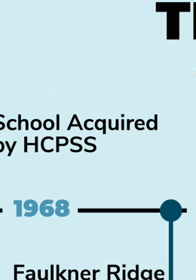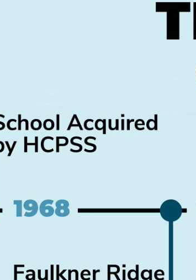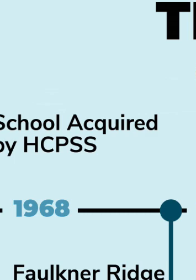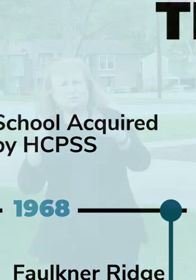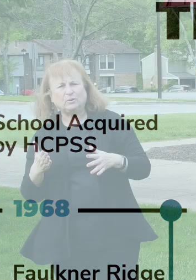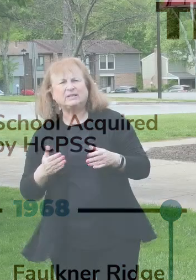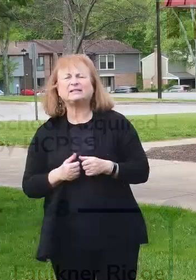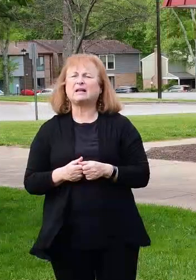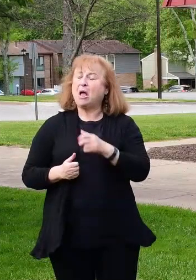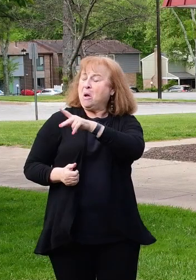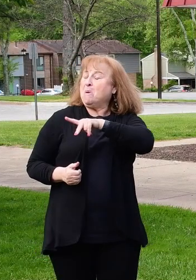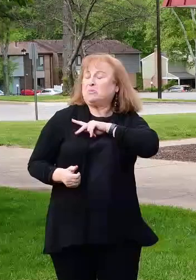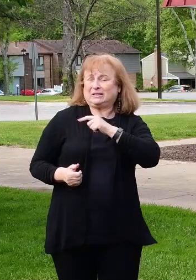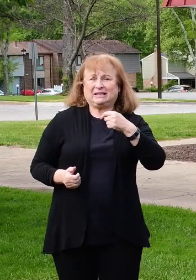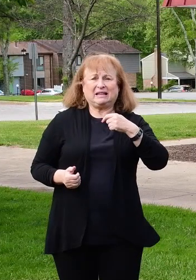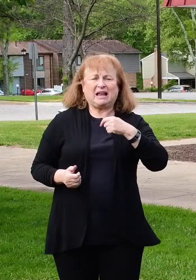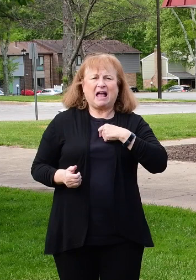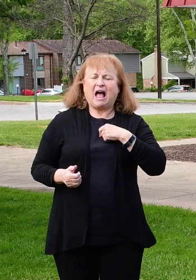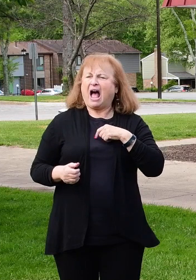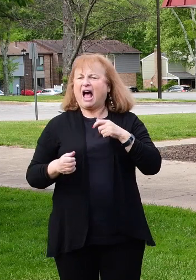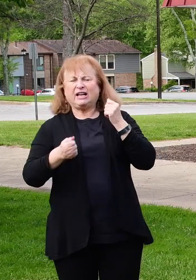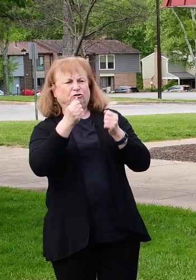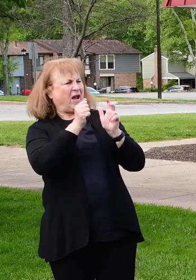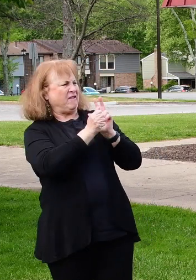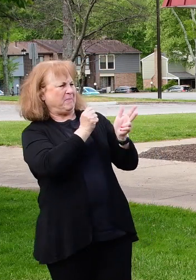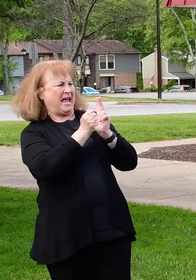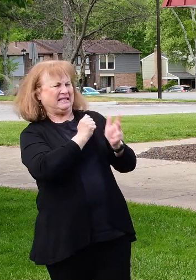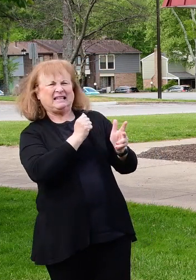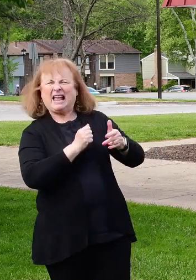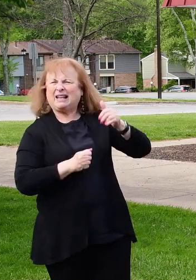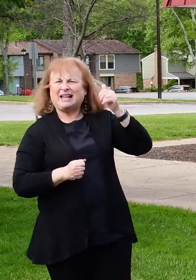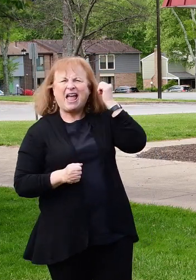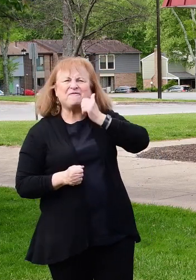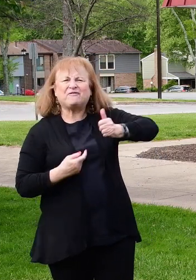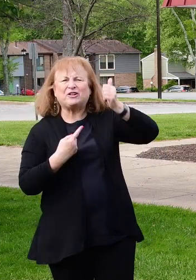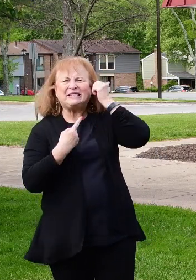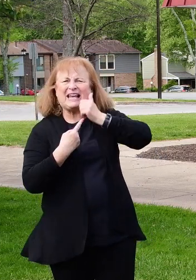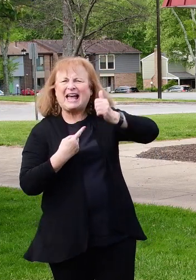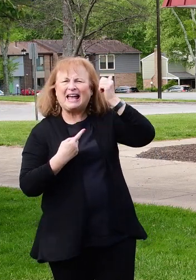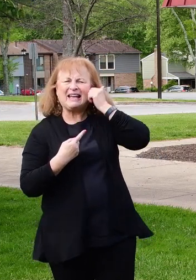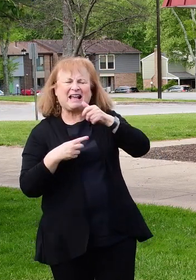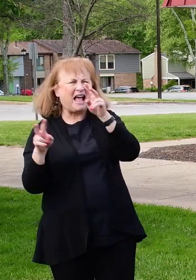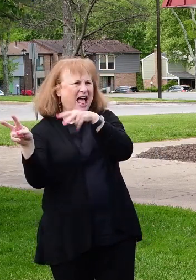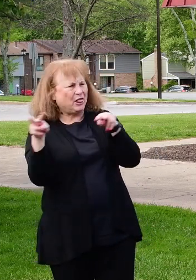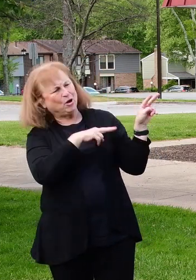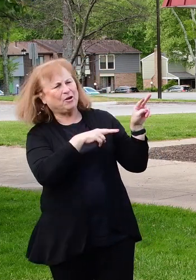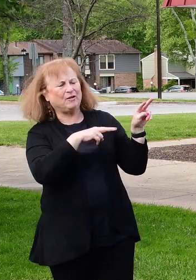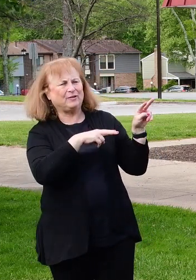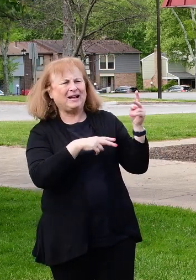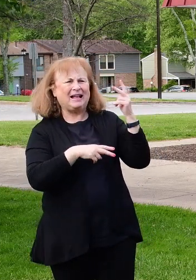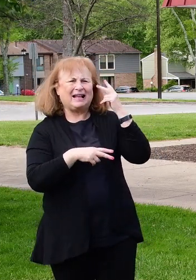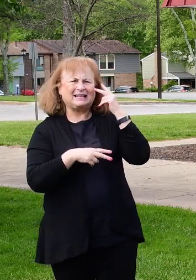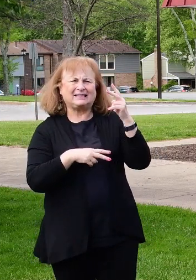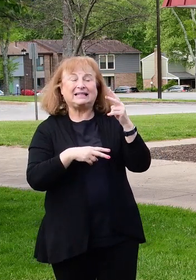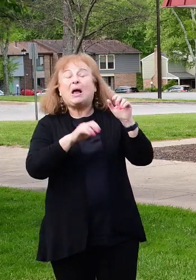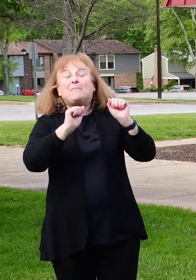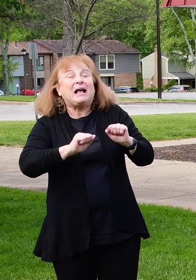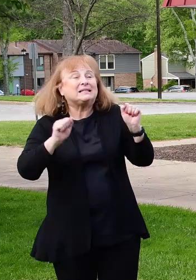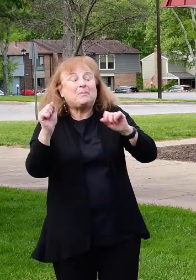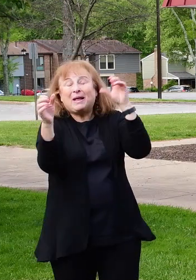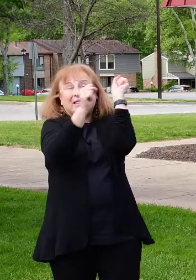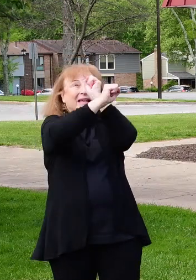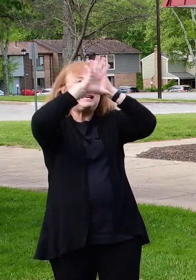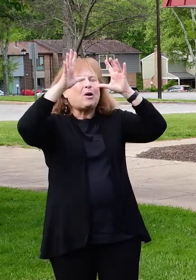students. Personally, I ride by this school every day. I look over and I see it as a